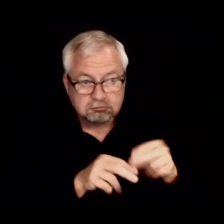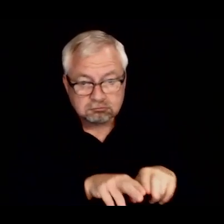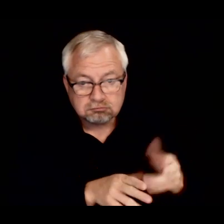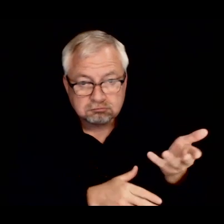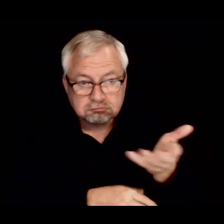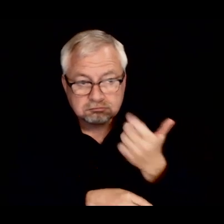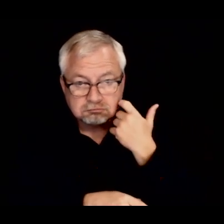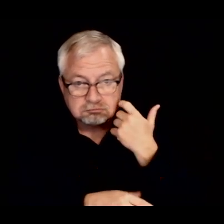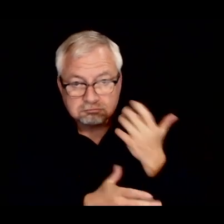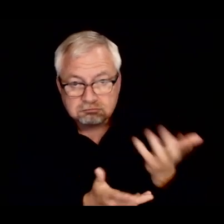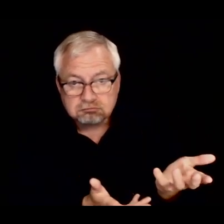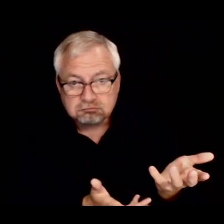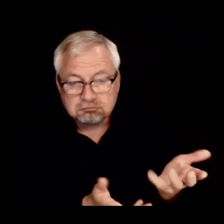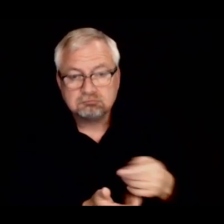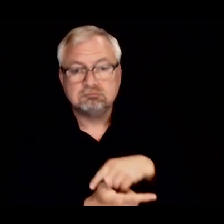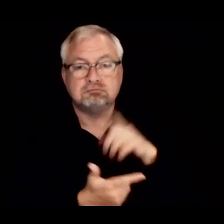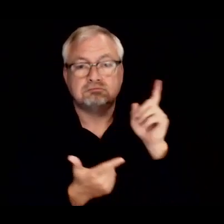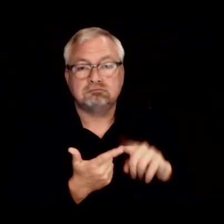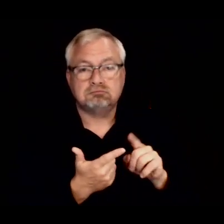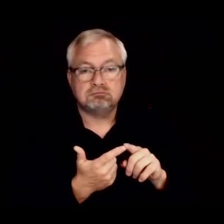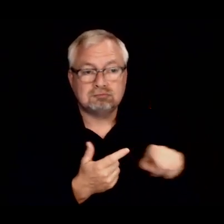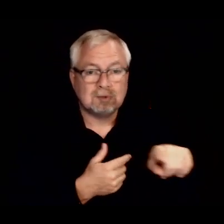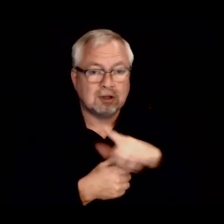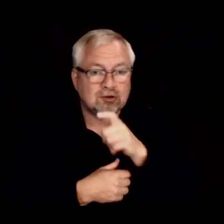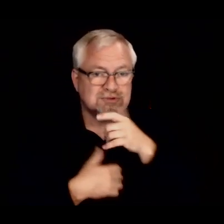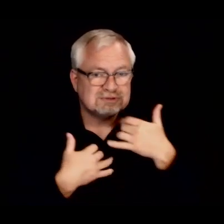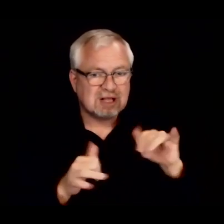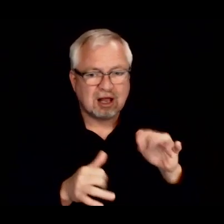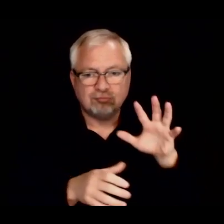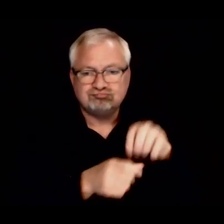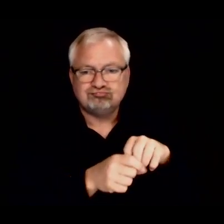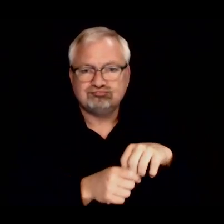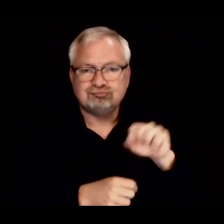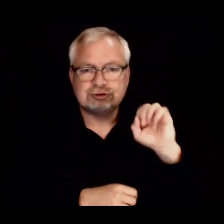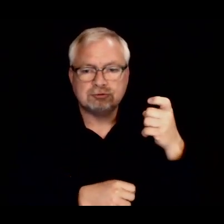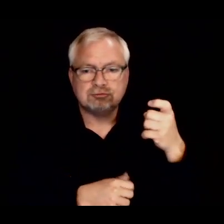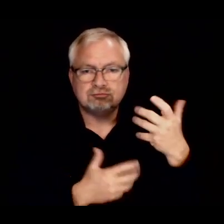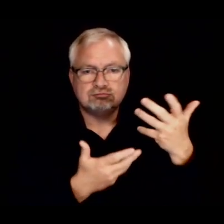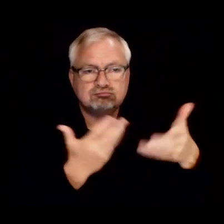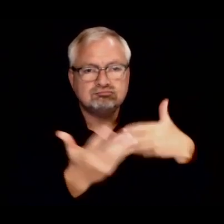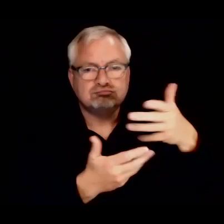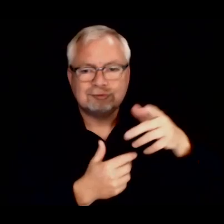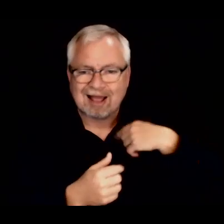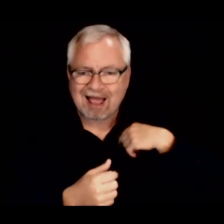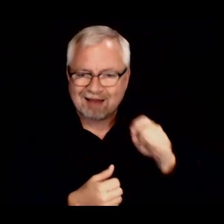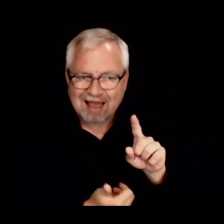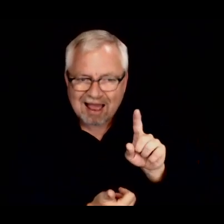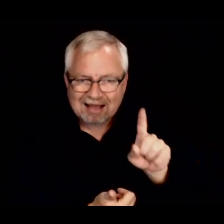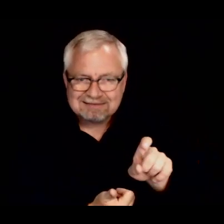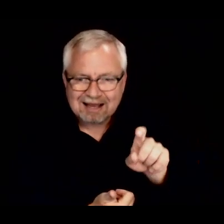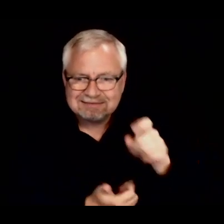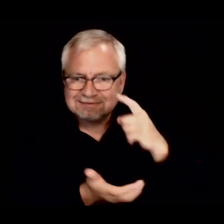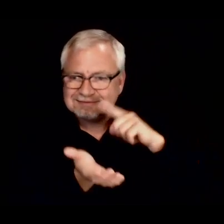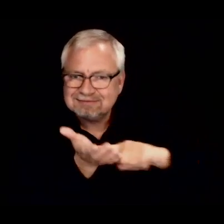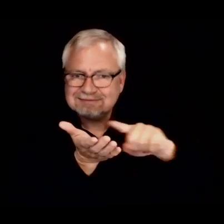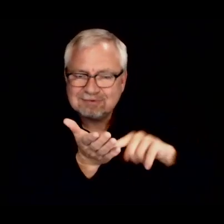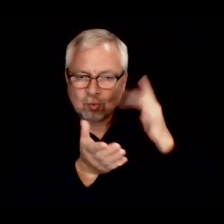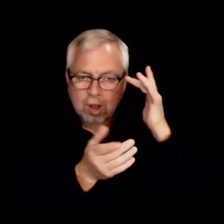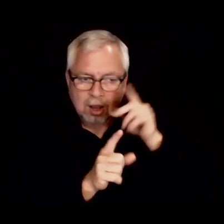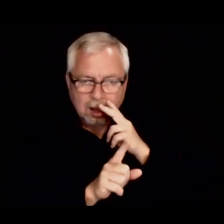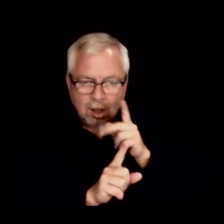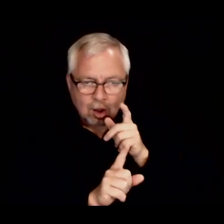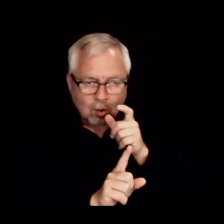those things are things that we have to inquire about when we're investigating multiple infectious diseases.